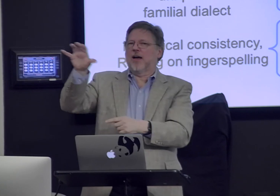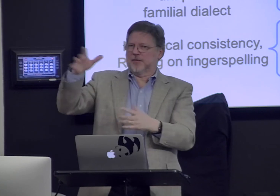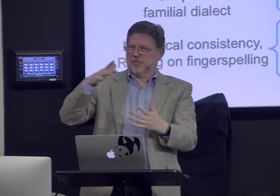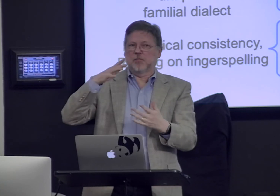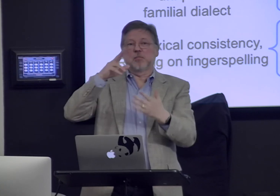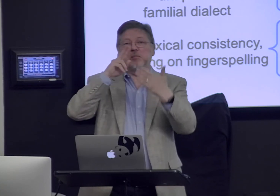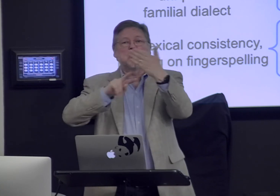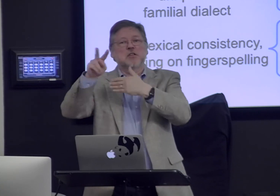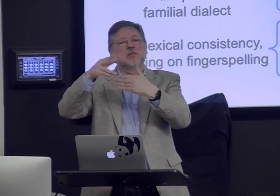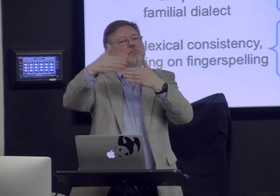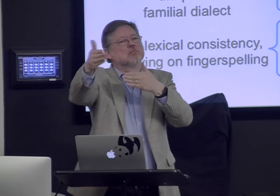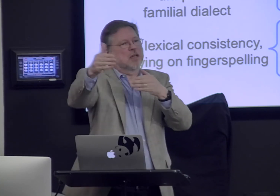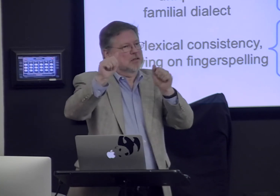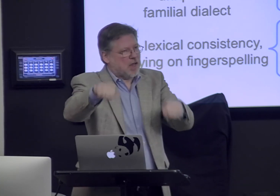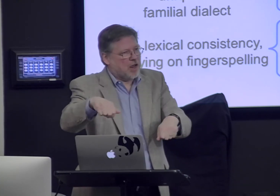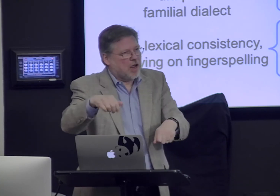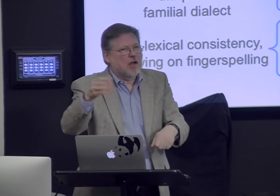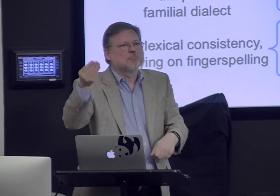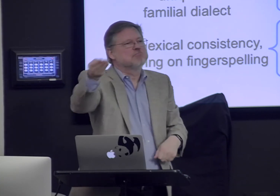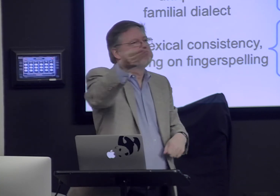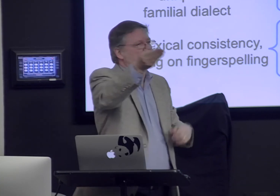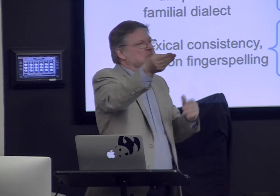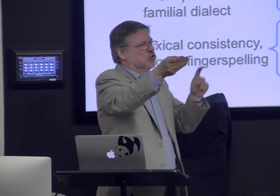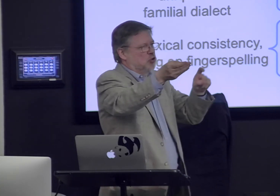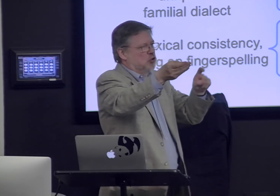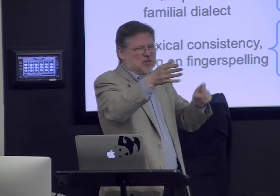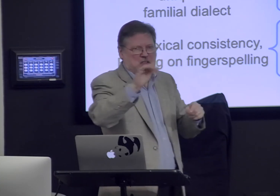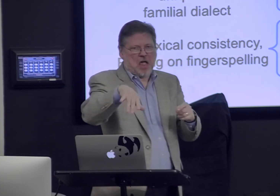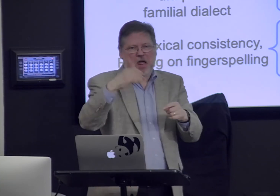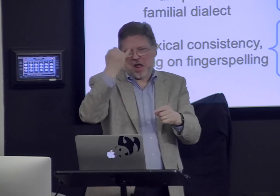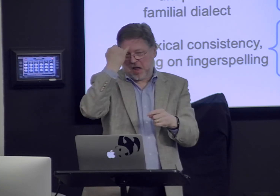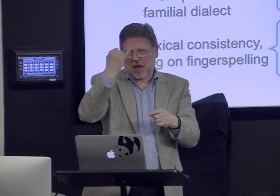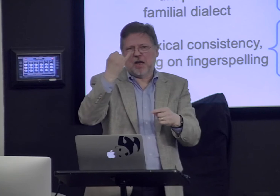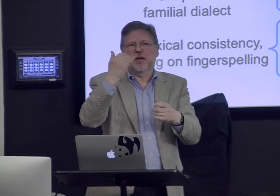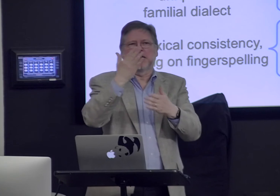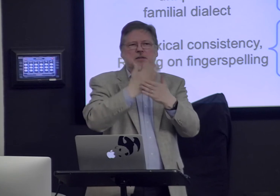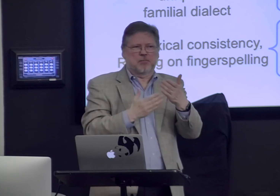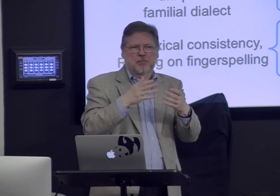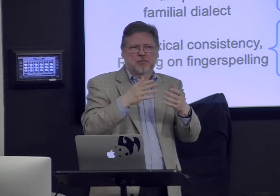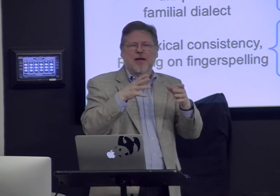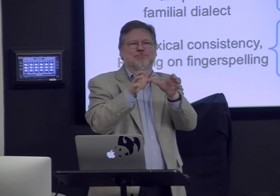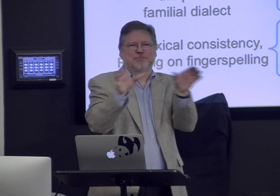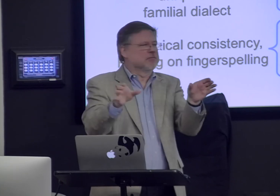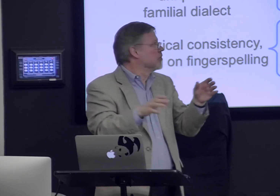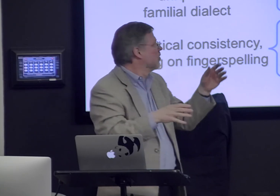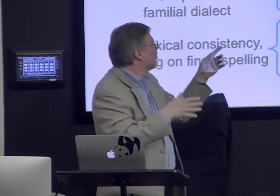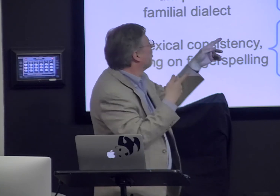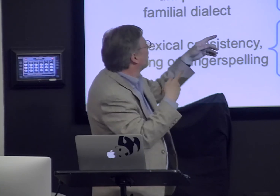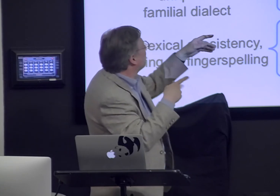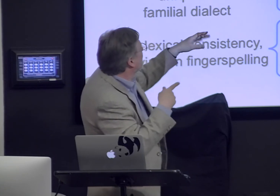of consistency within a family. This also should allow us to predict what changes will